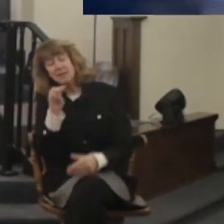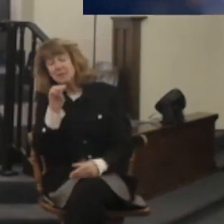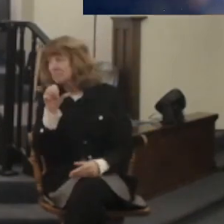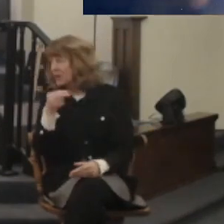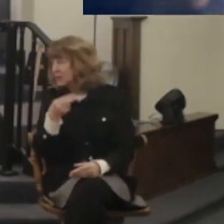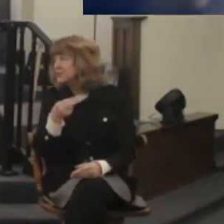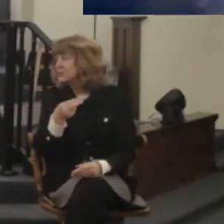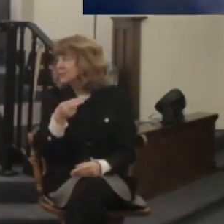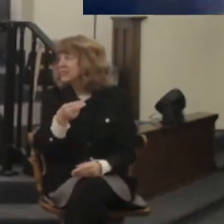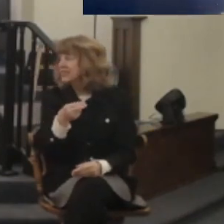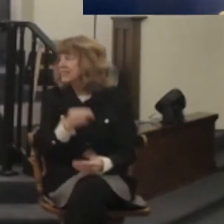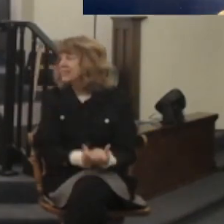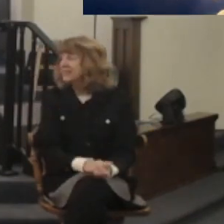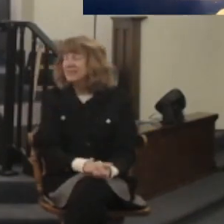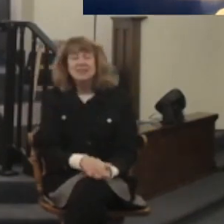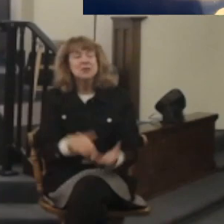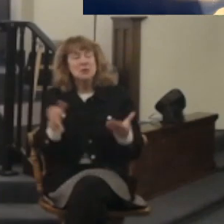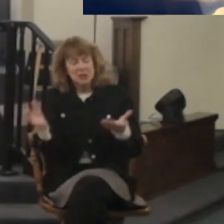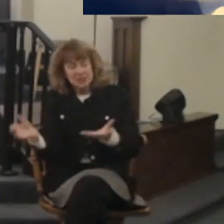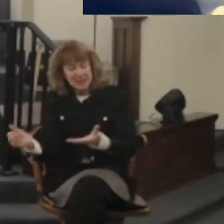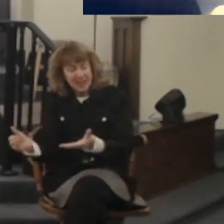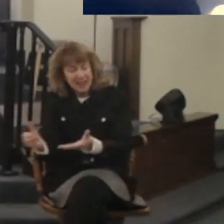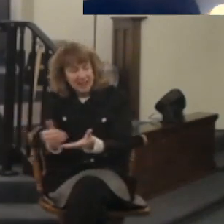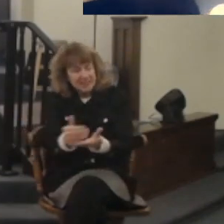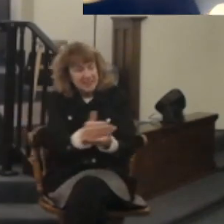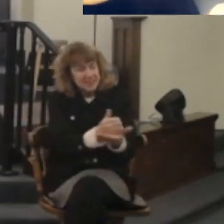please take a bottle home. Collect some change.